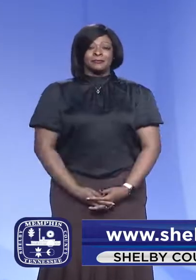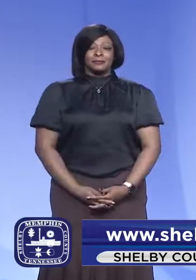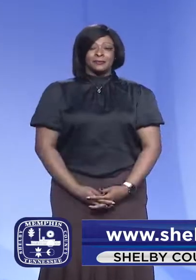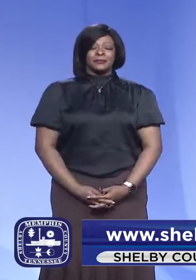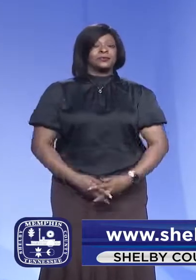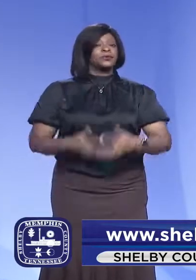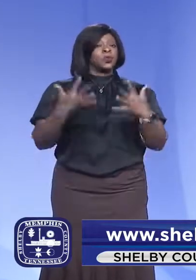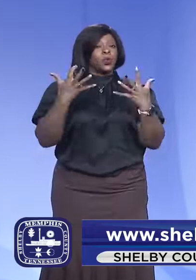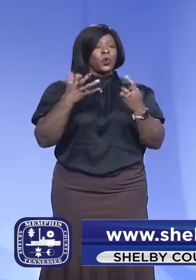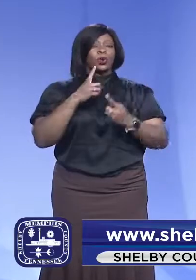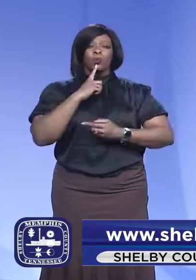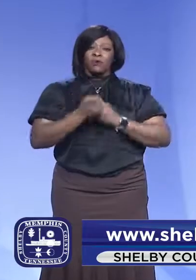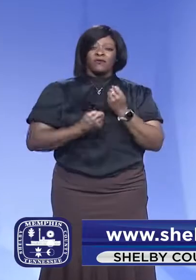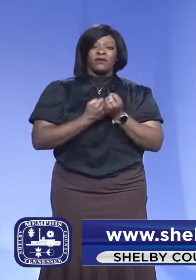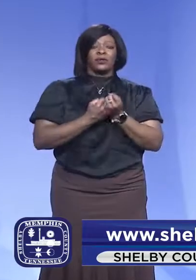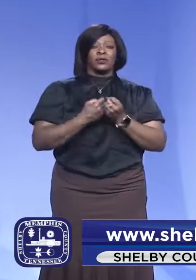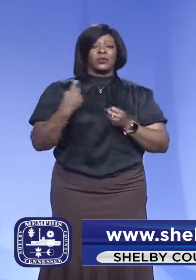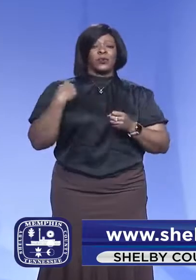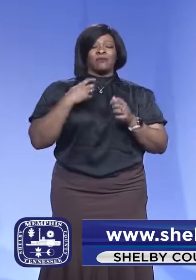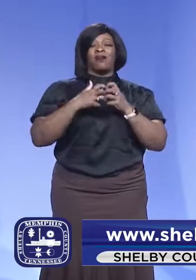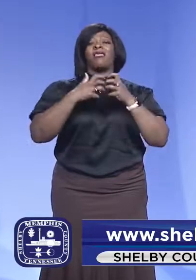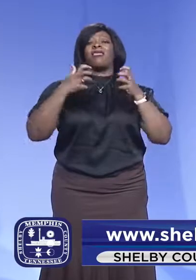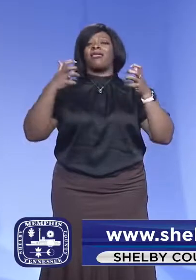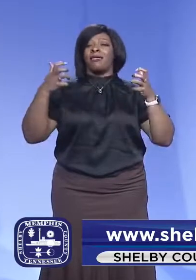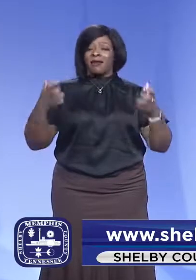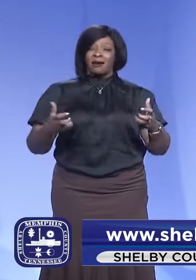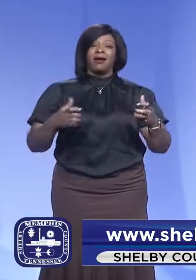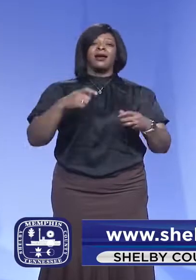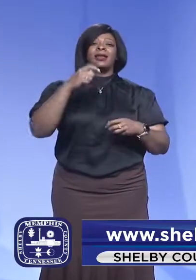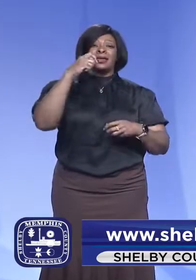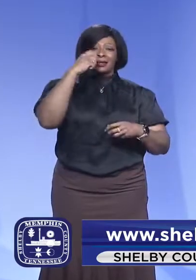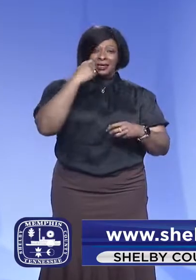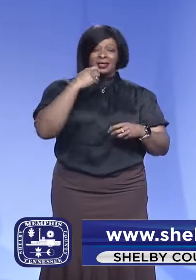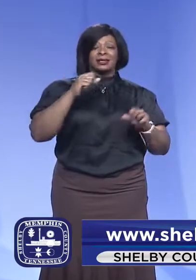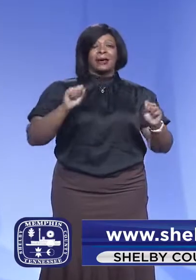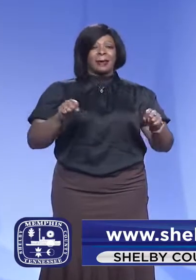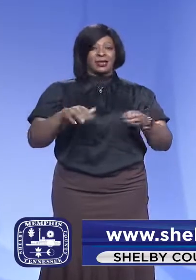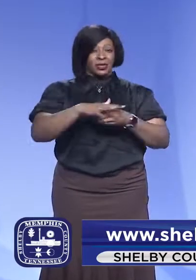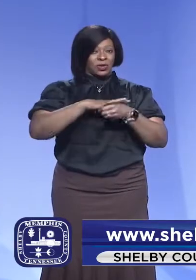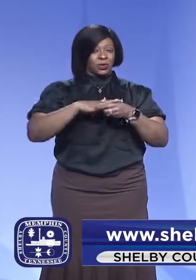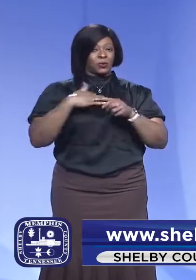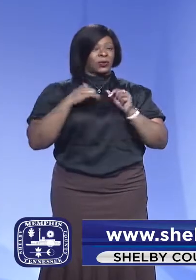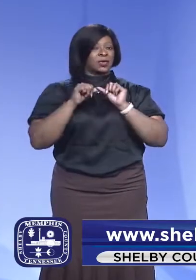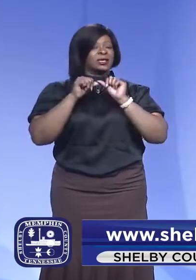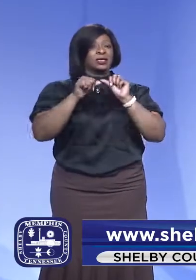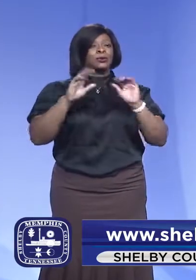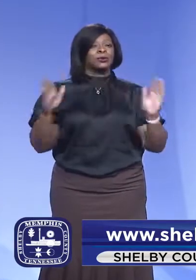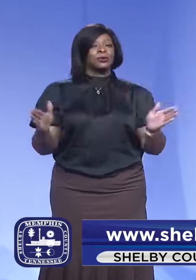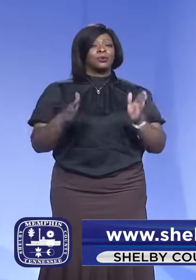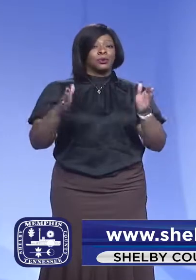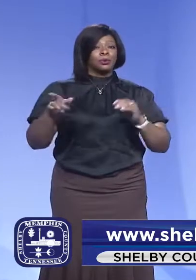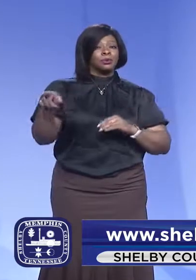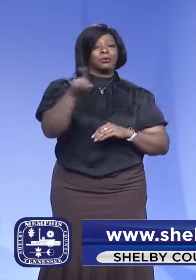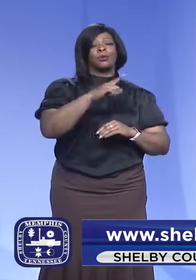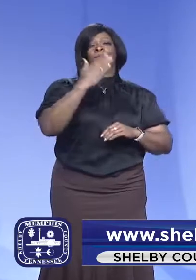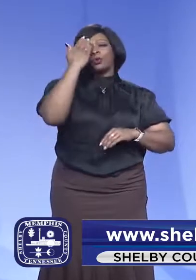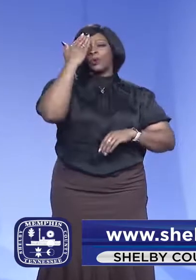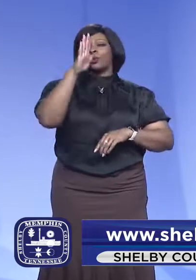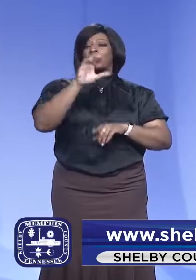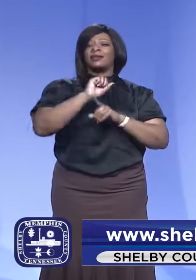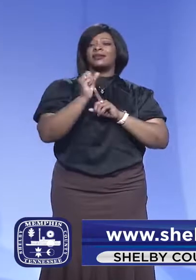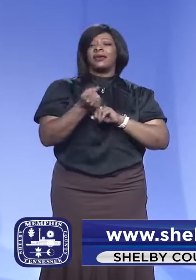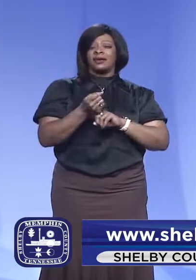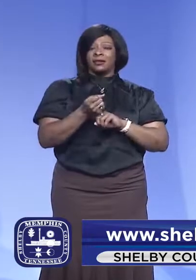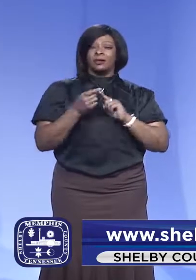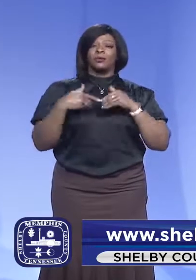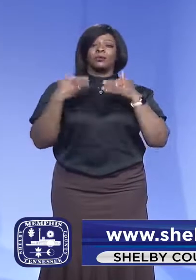Just want to reinforce that we have plenty of testing capacity locally. We're continuing to encourage people to know their status,